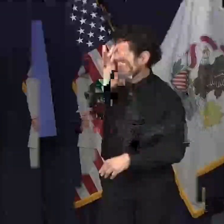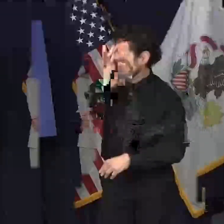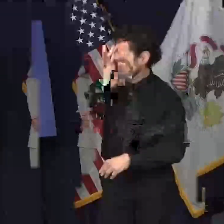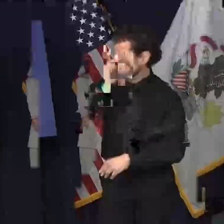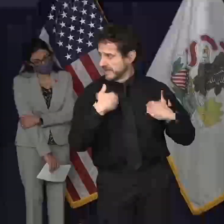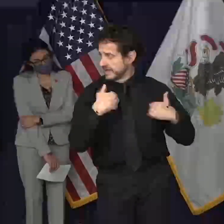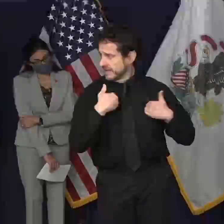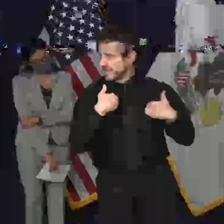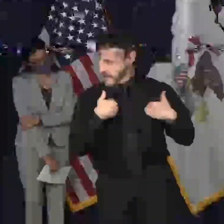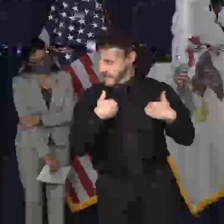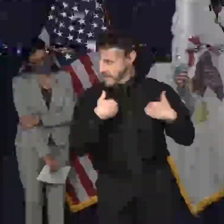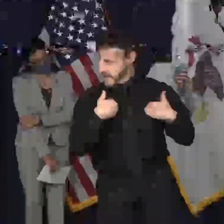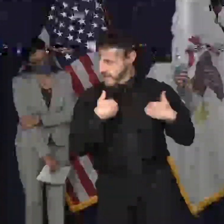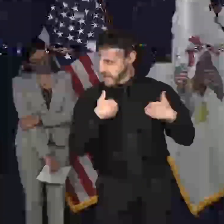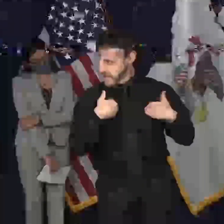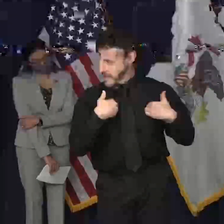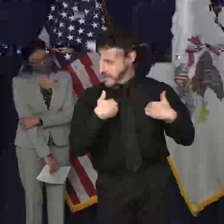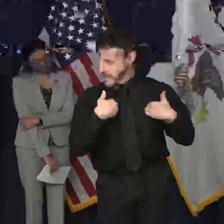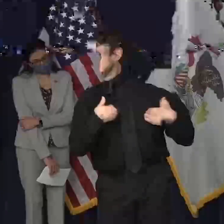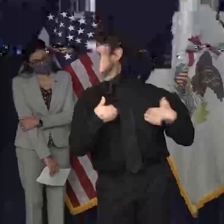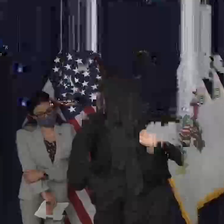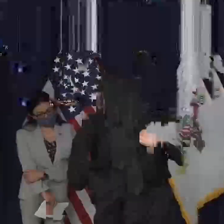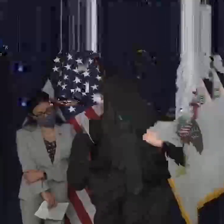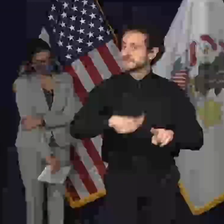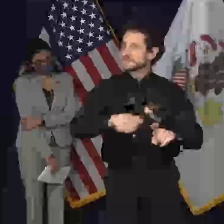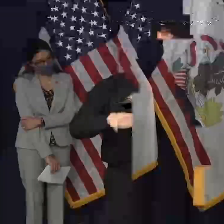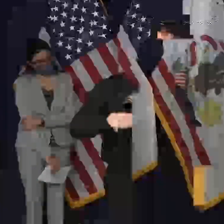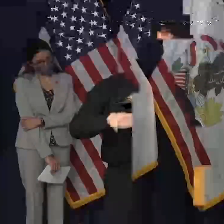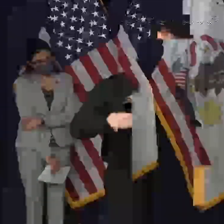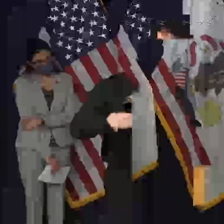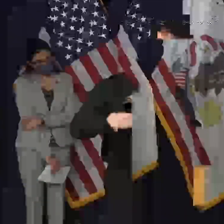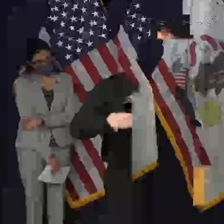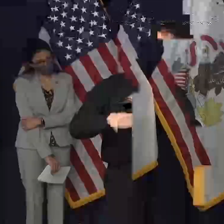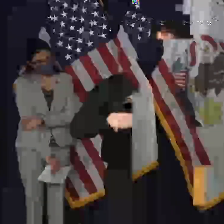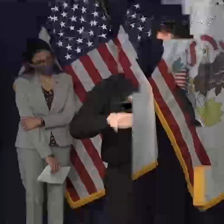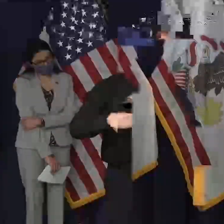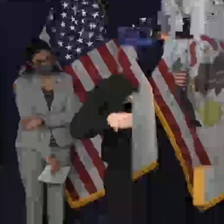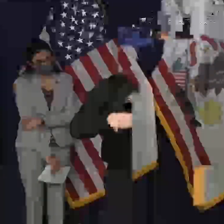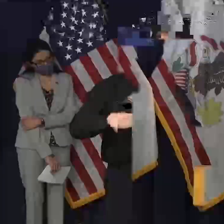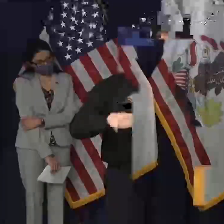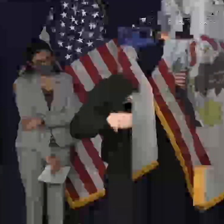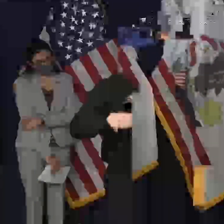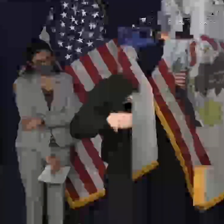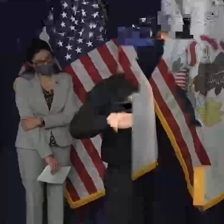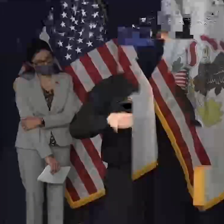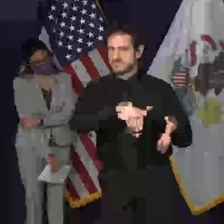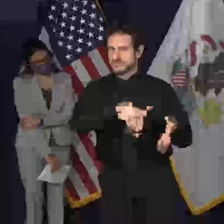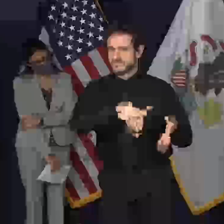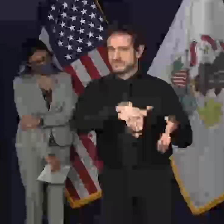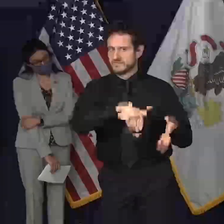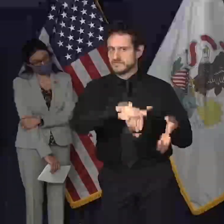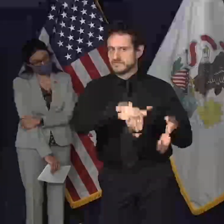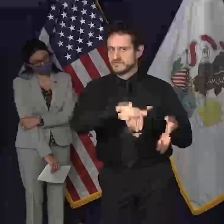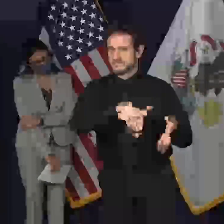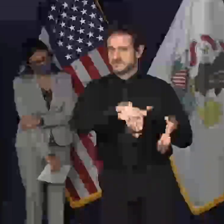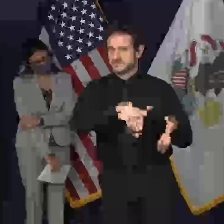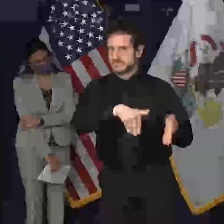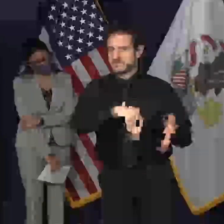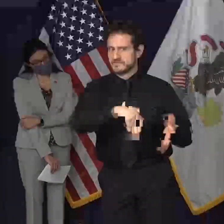with elevated age. Please don't forget pregnant women or people who have been recently pregnant are also at high risk. Anybody who